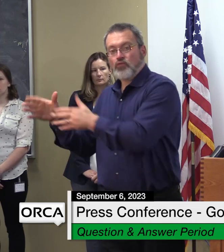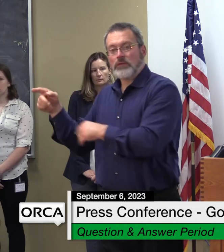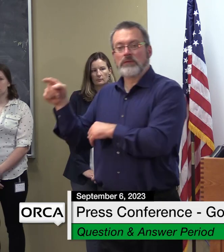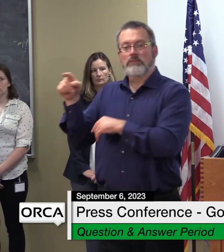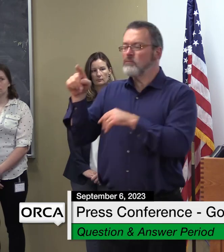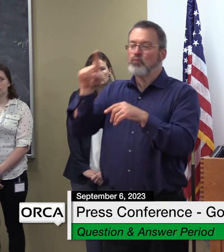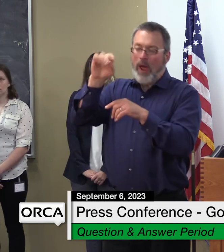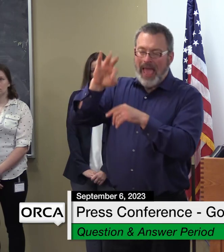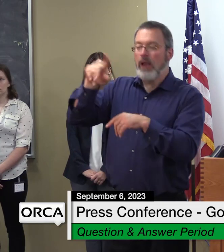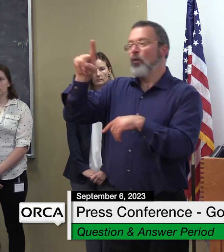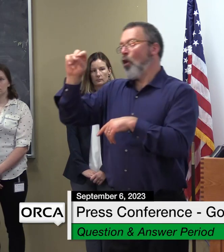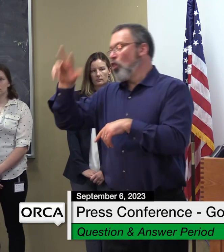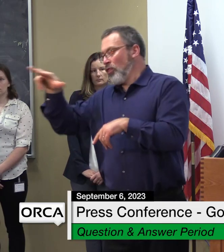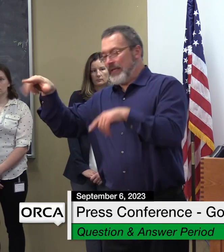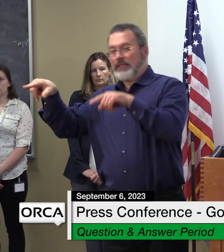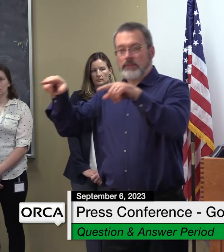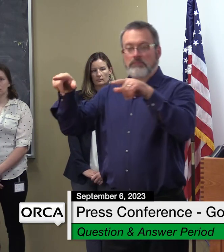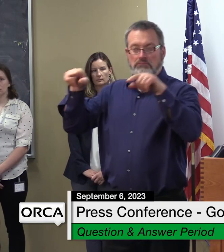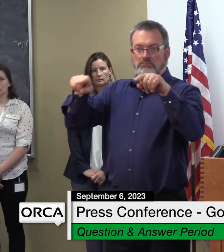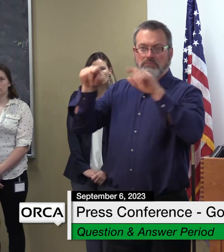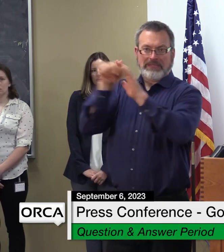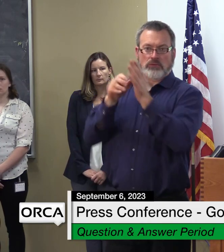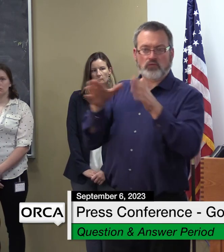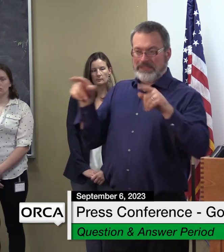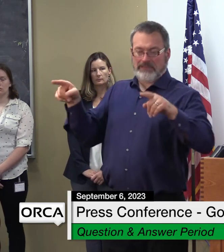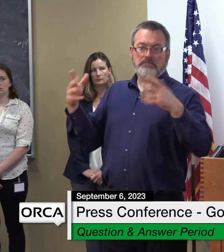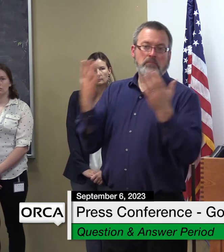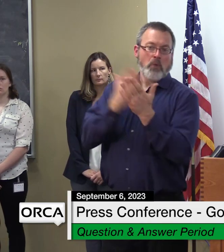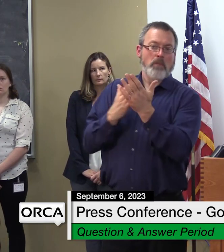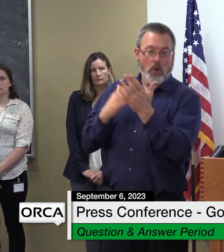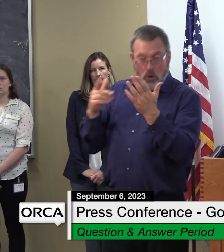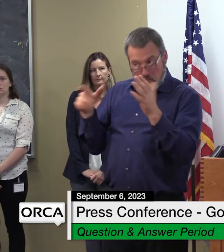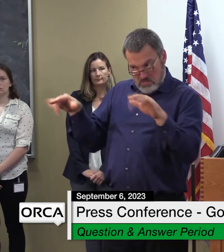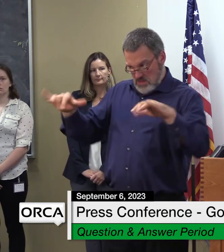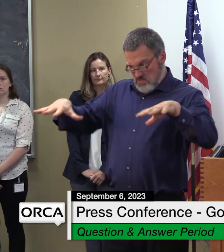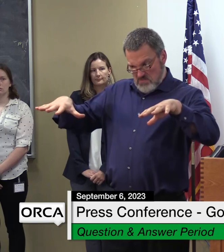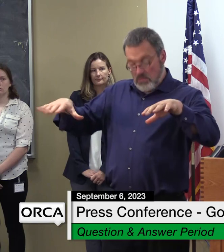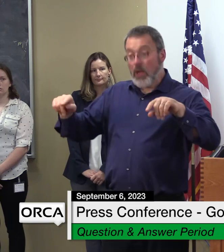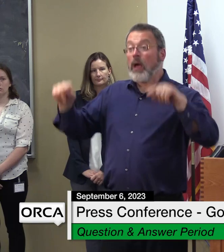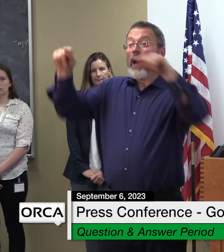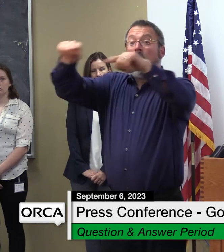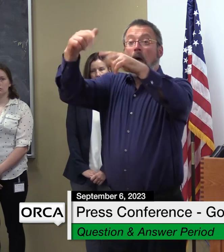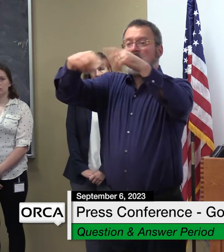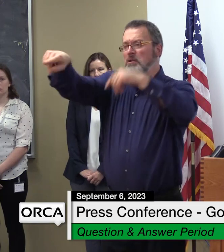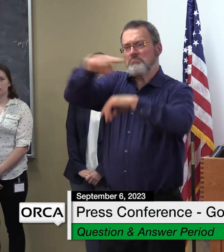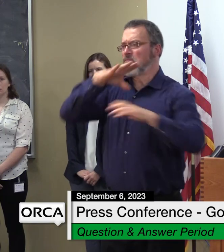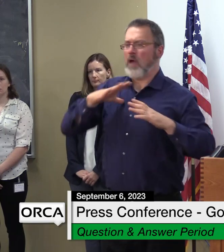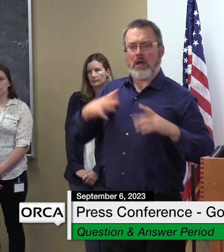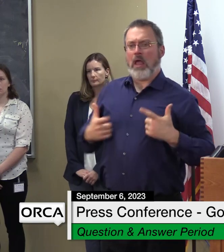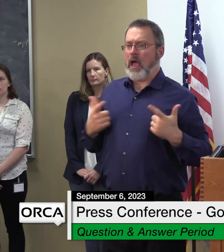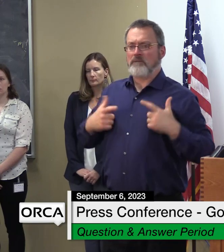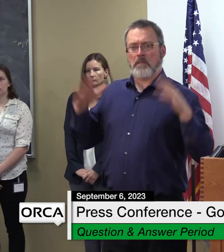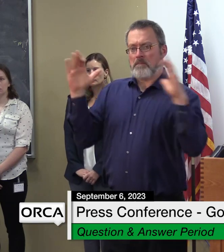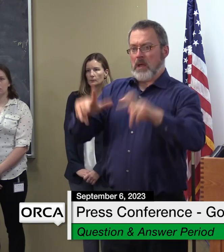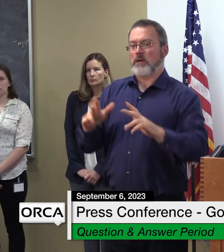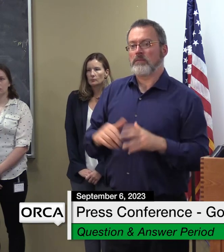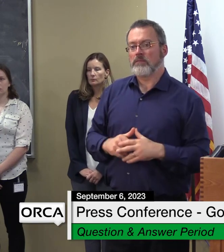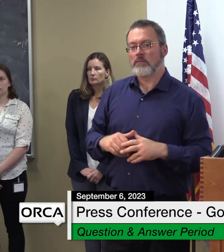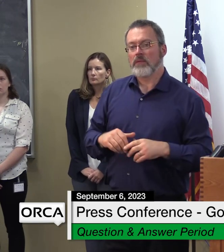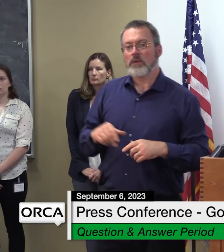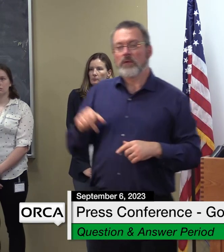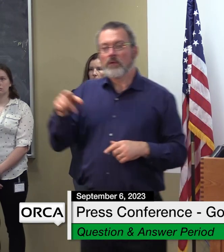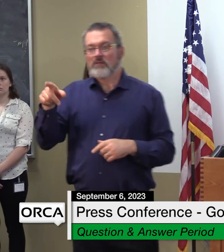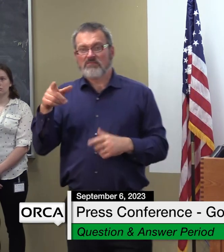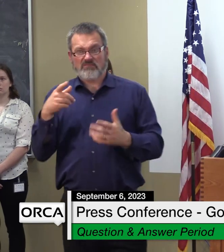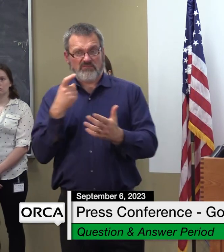months, but we're slowly seeing other buildings come back into use. Do we have any idea how much this is going to cost for the